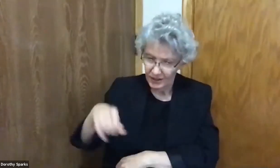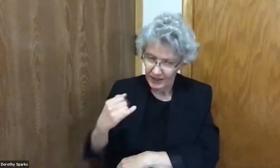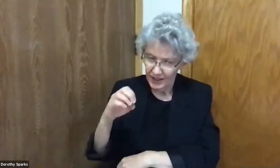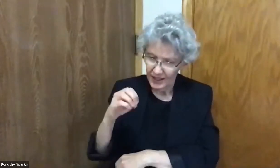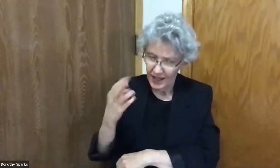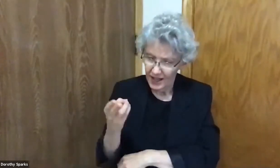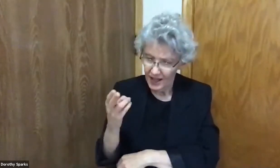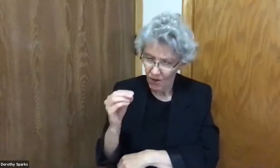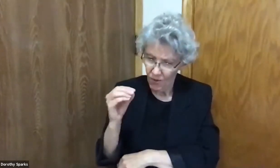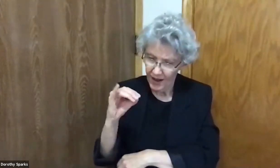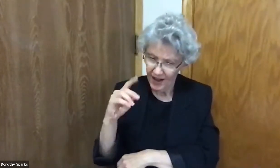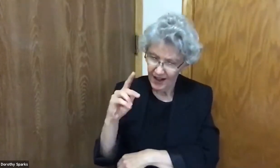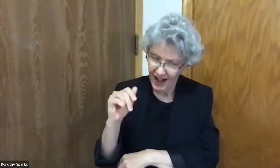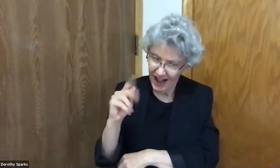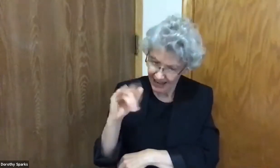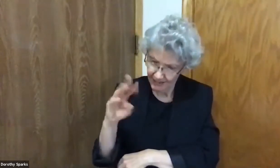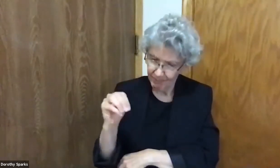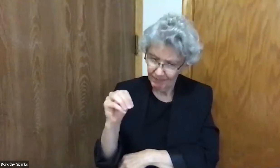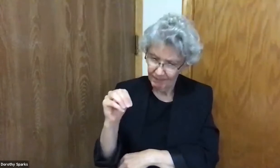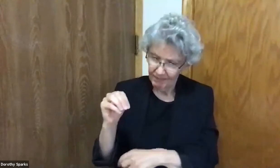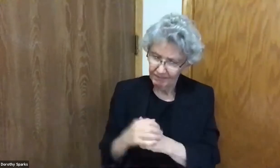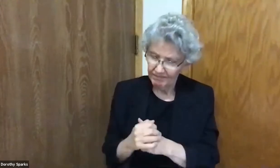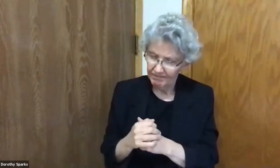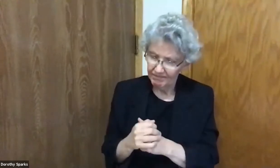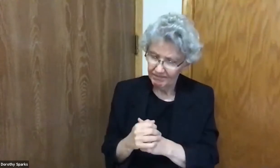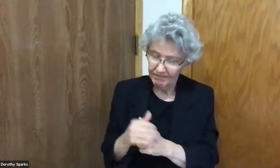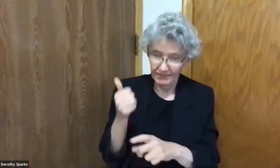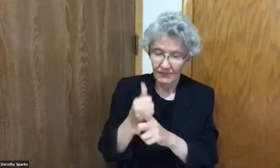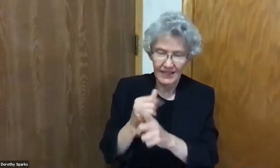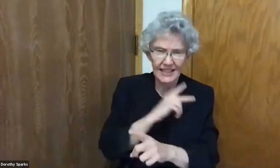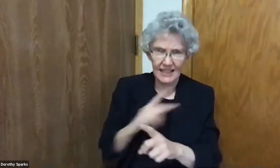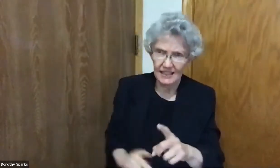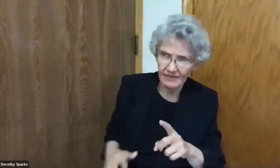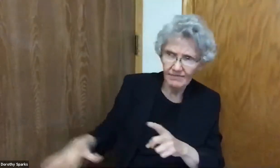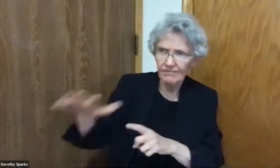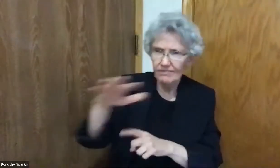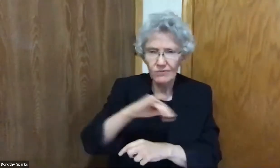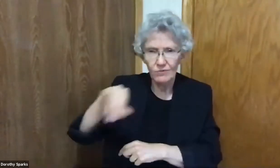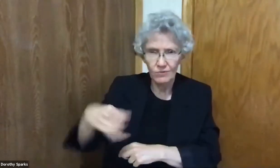During the fourth year that Jehoiakim, son of Josiah,